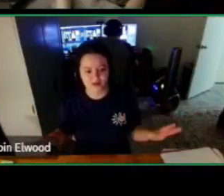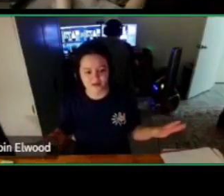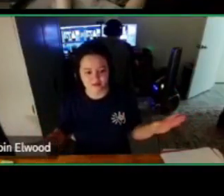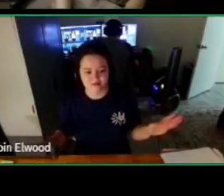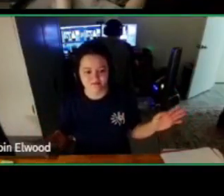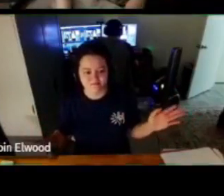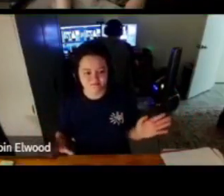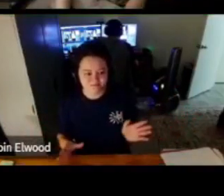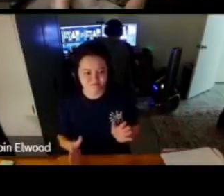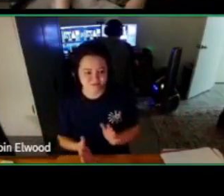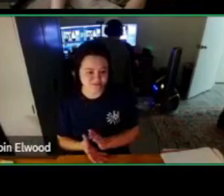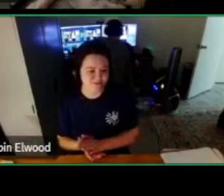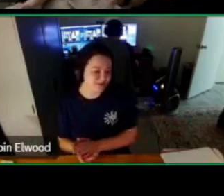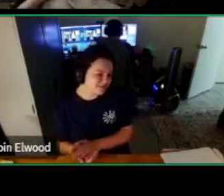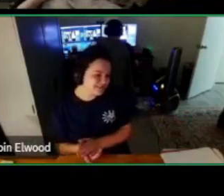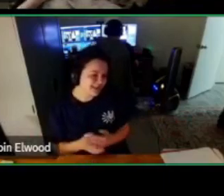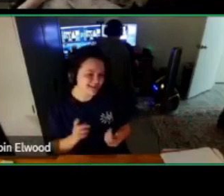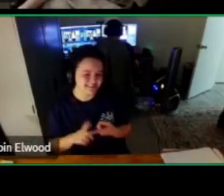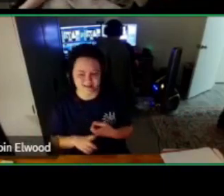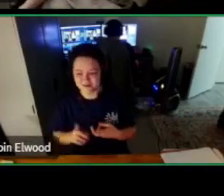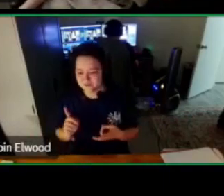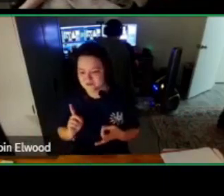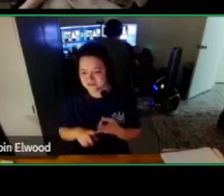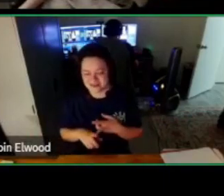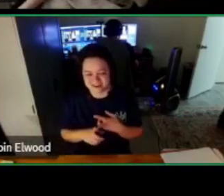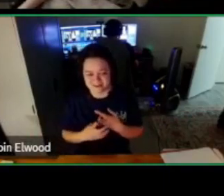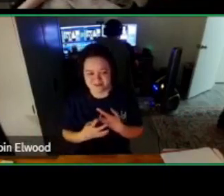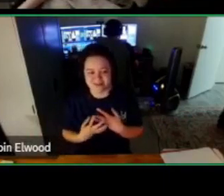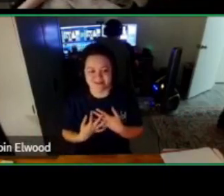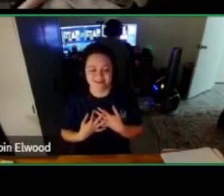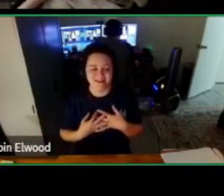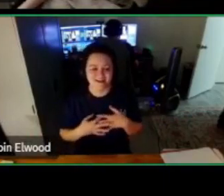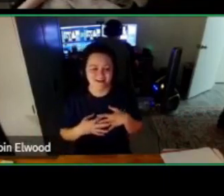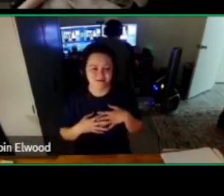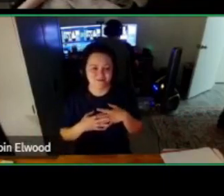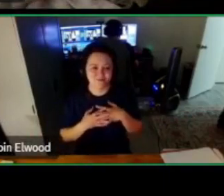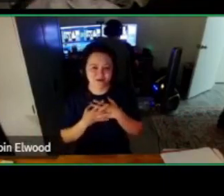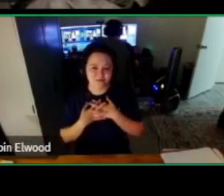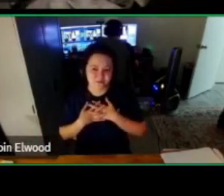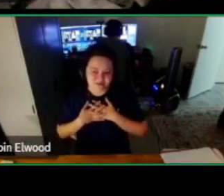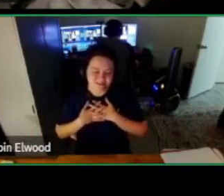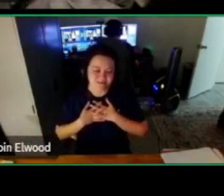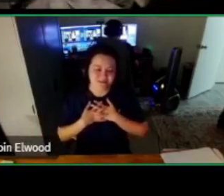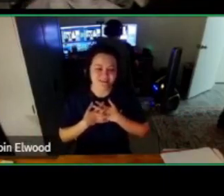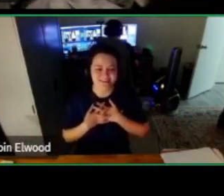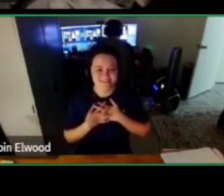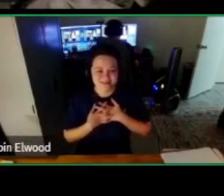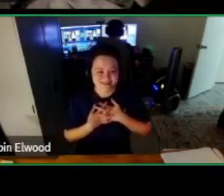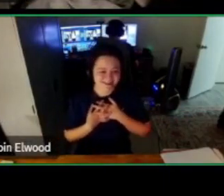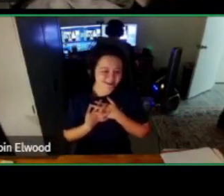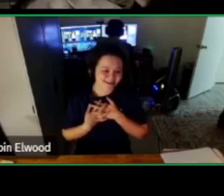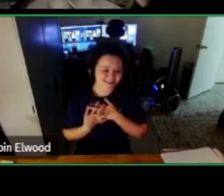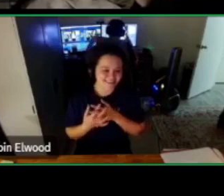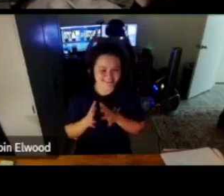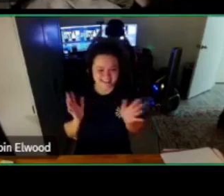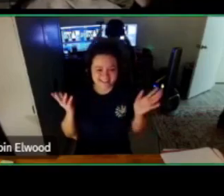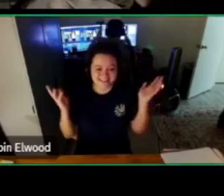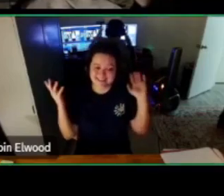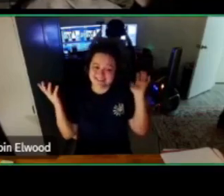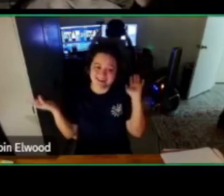okay introduction to ASL or sign heraldry. We'll get more into it next week. I think that's all I have for